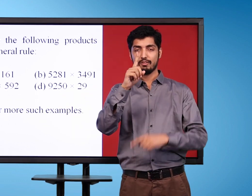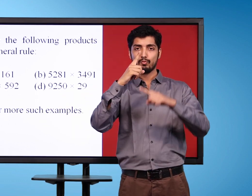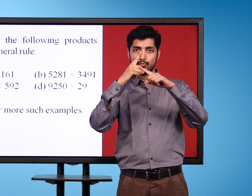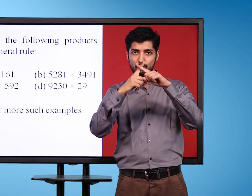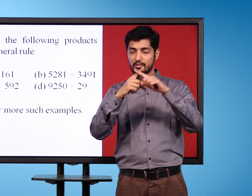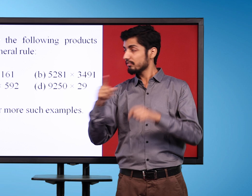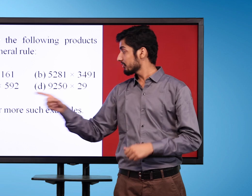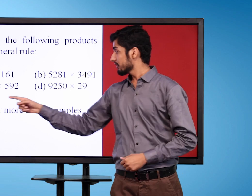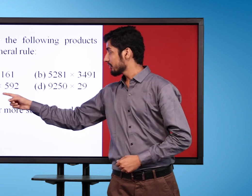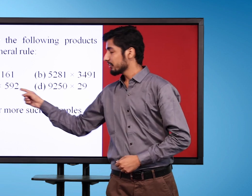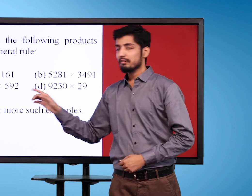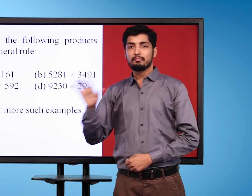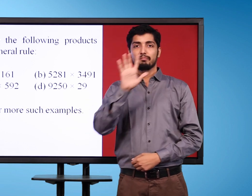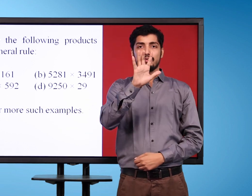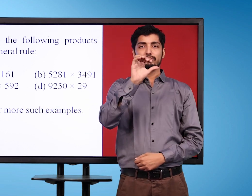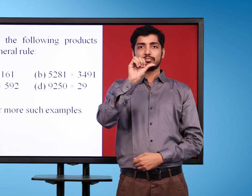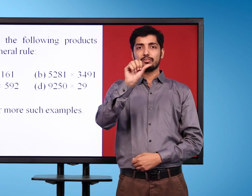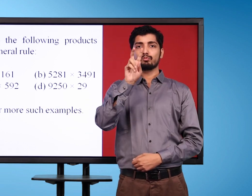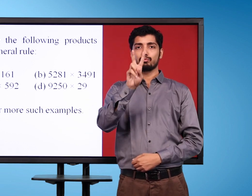1,291 multiplied by 592.